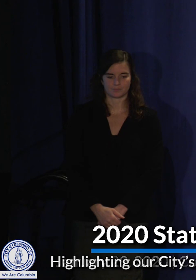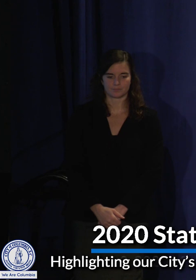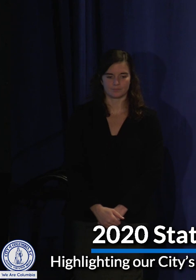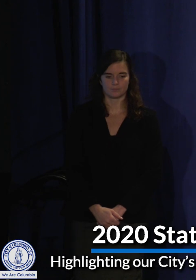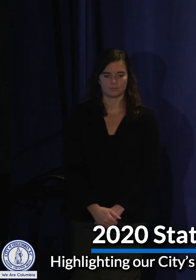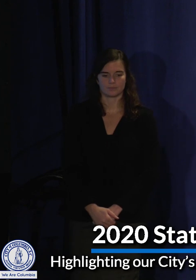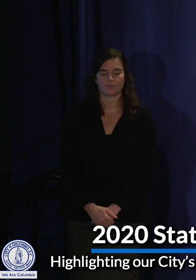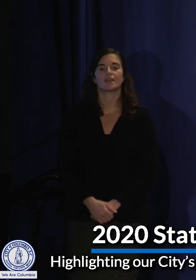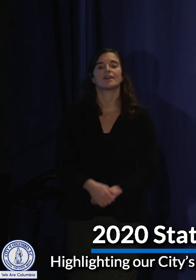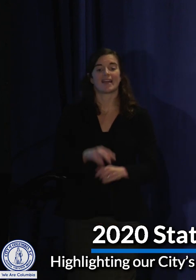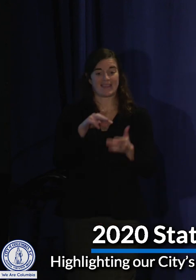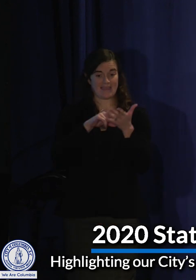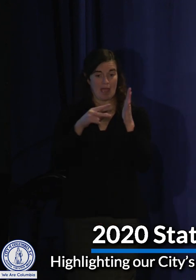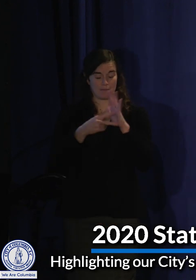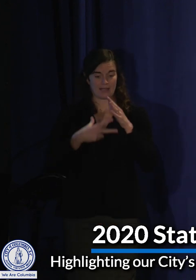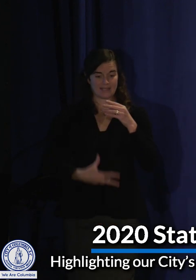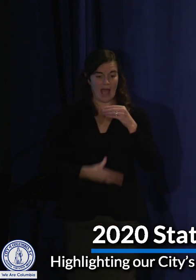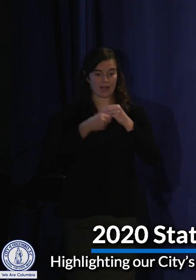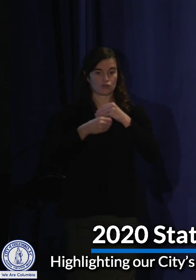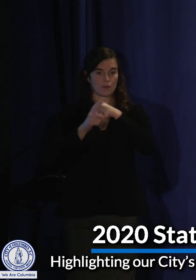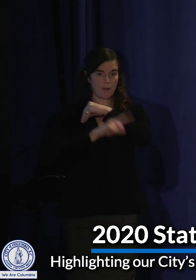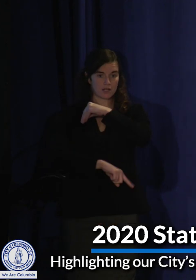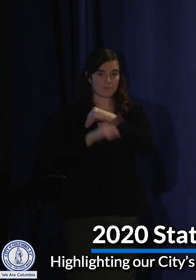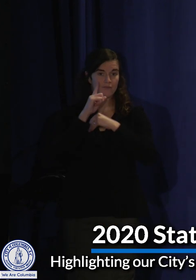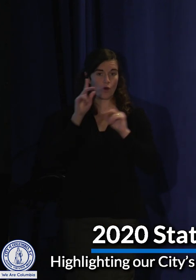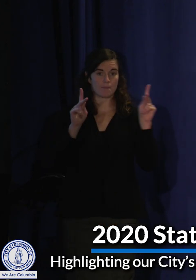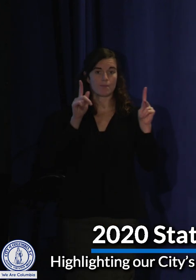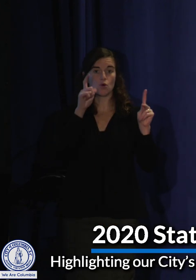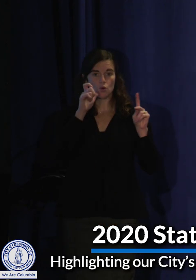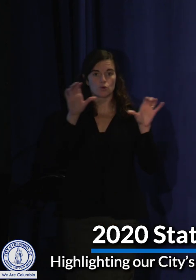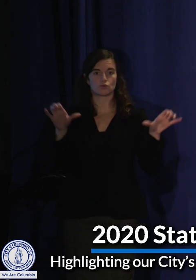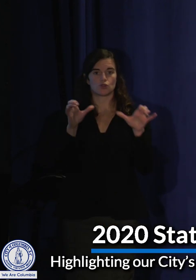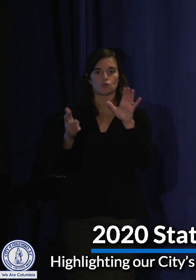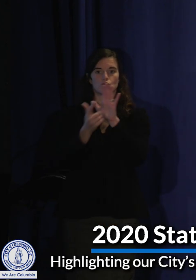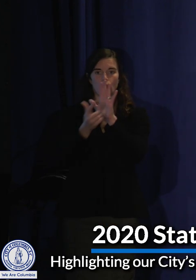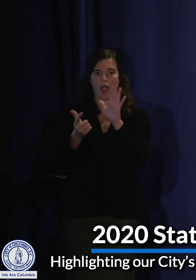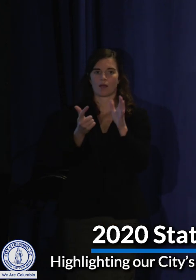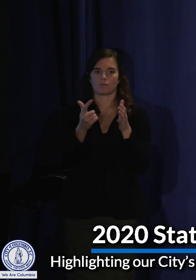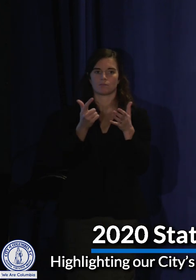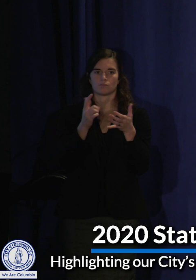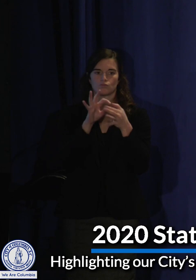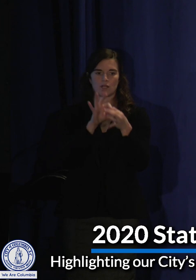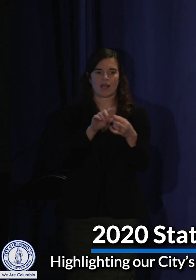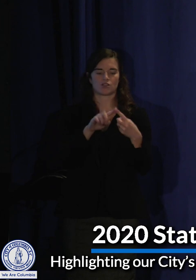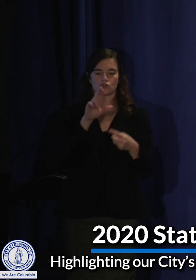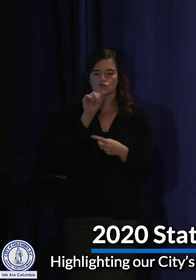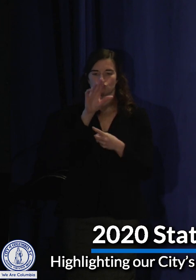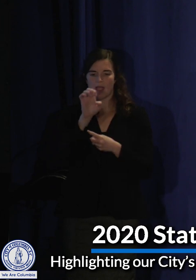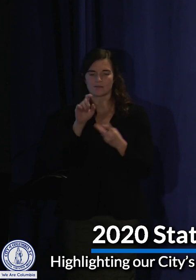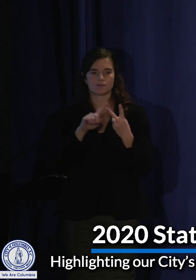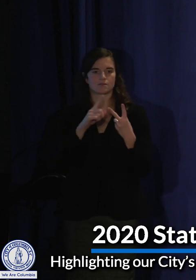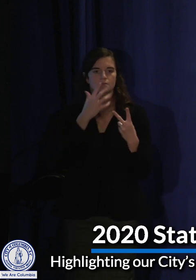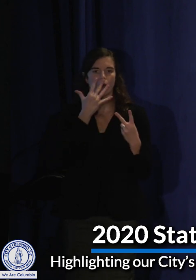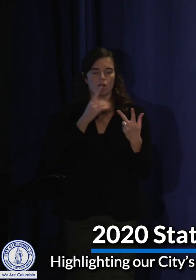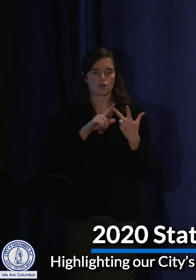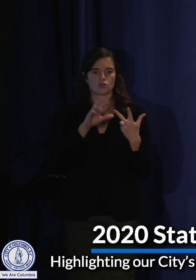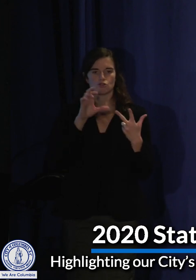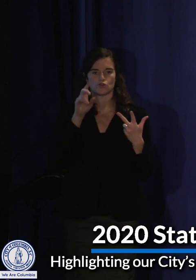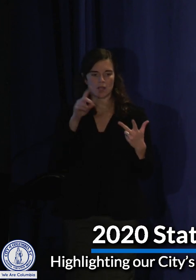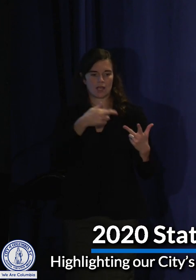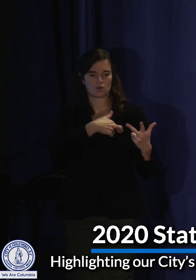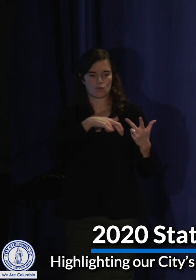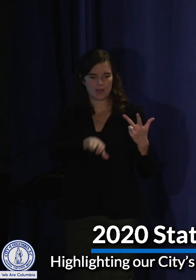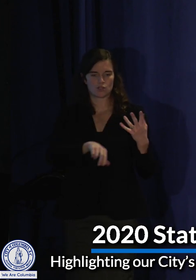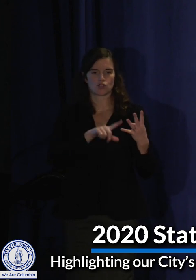that puts additional punishment on those who commit a crime based on race, color, creed, religion,